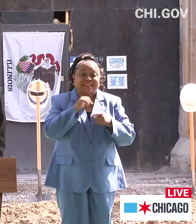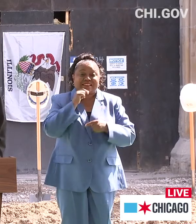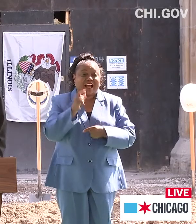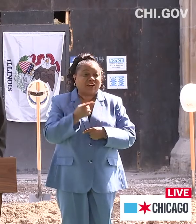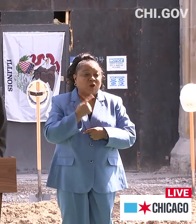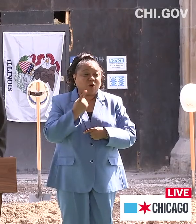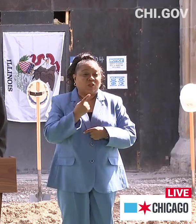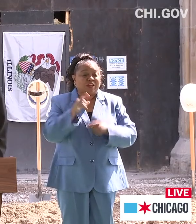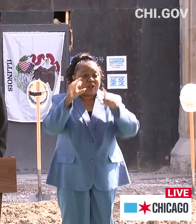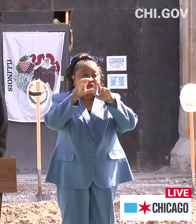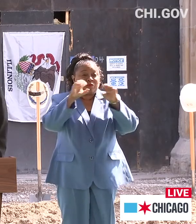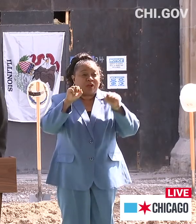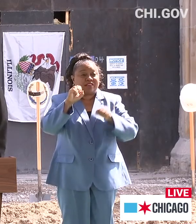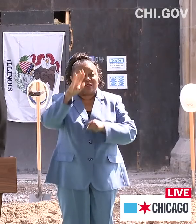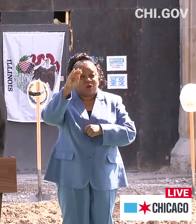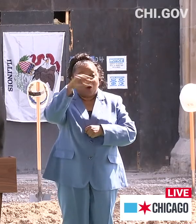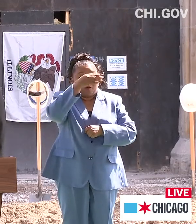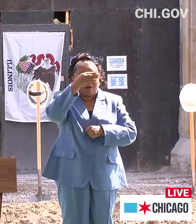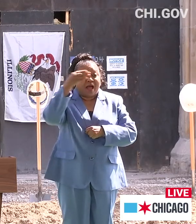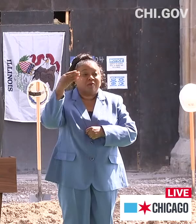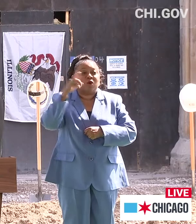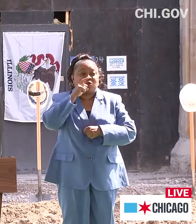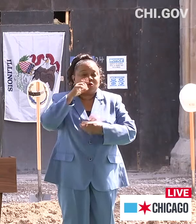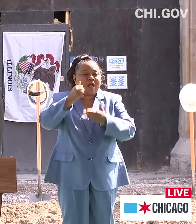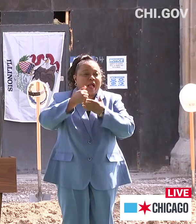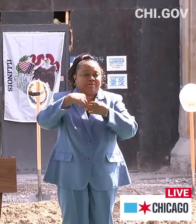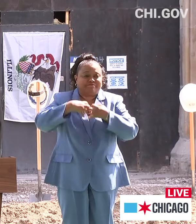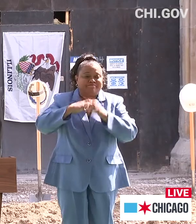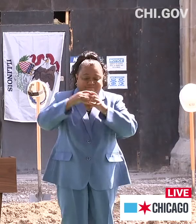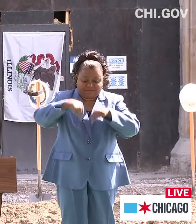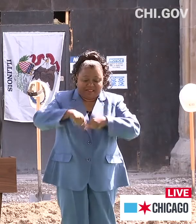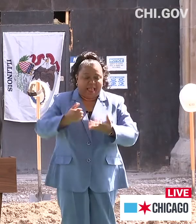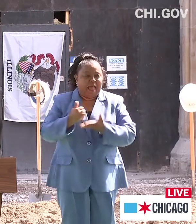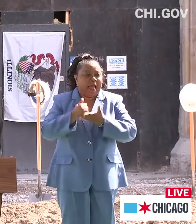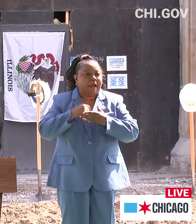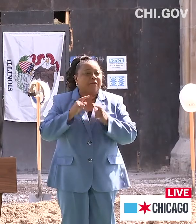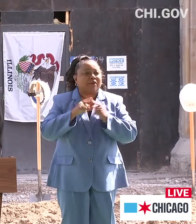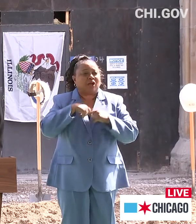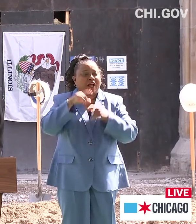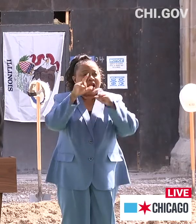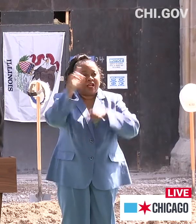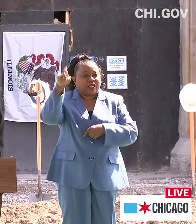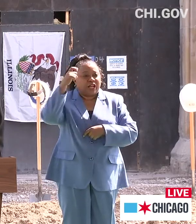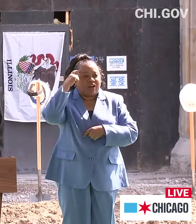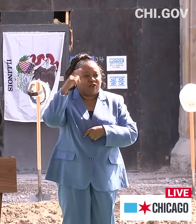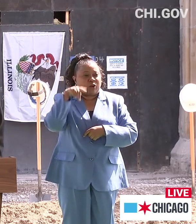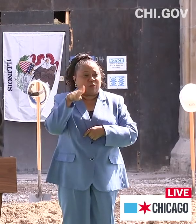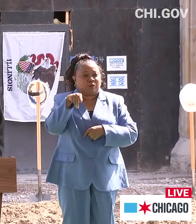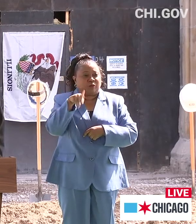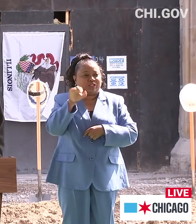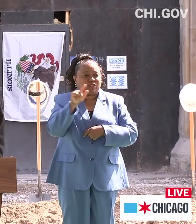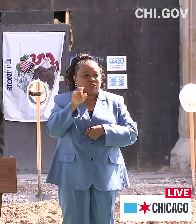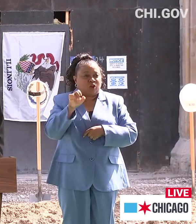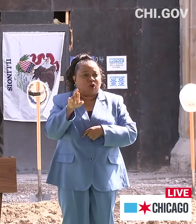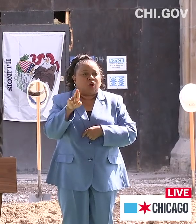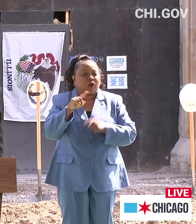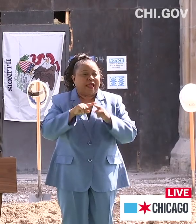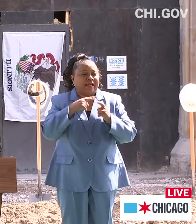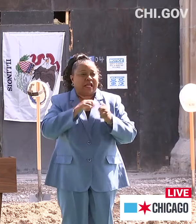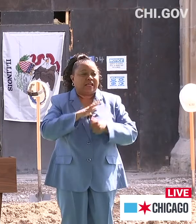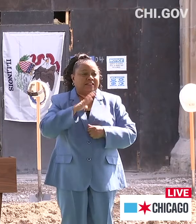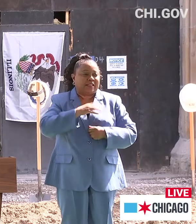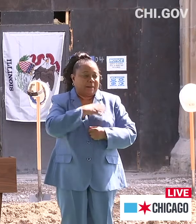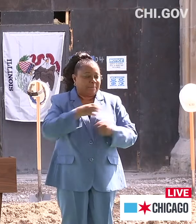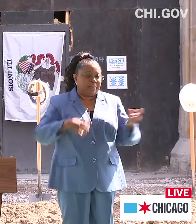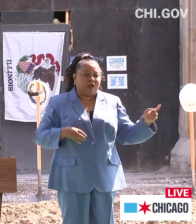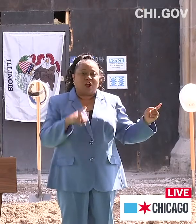only President Barack Obama, who helped make this happen, but also Governor Pritzker and our esteemed